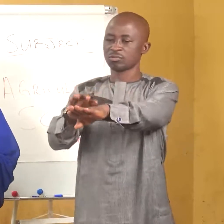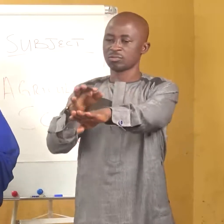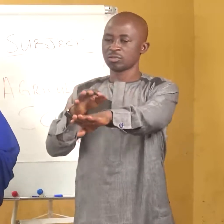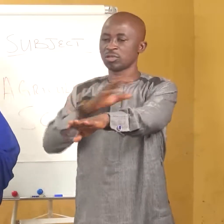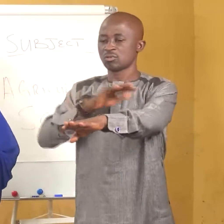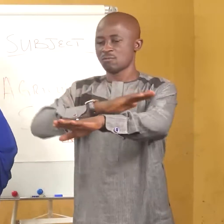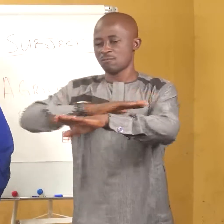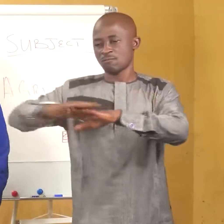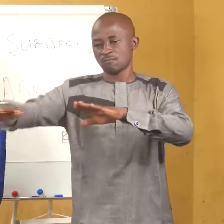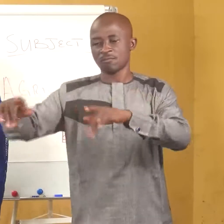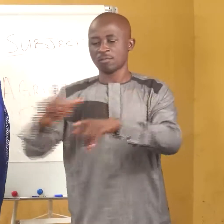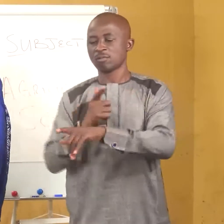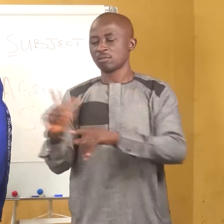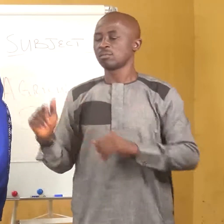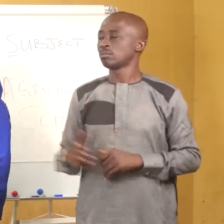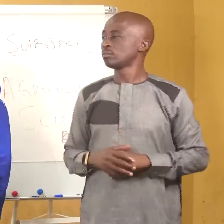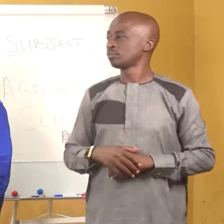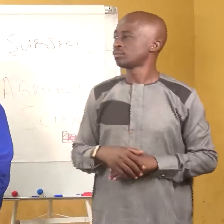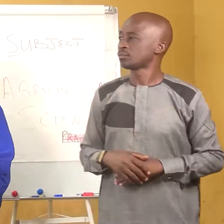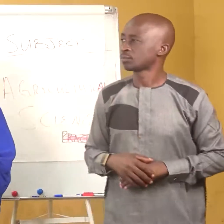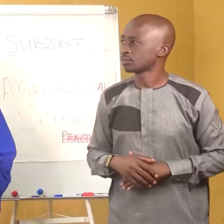flat land.